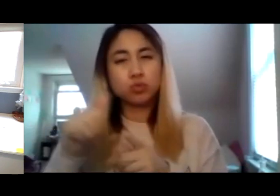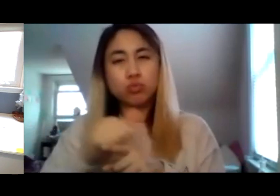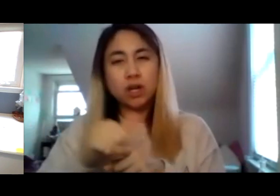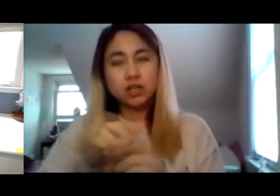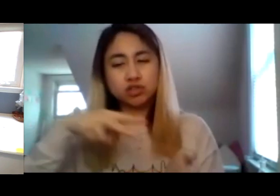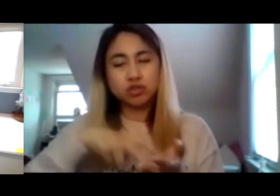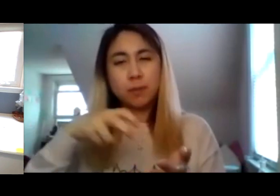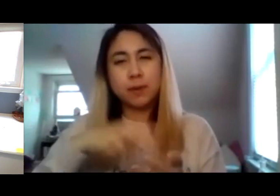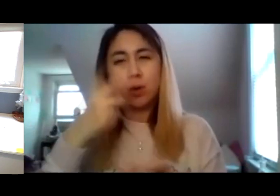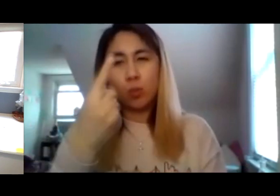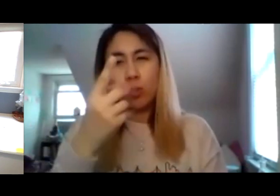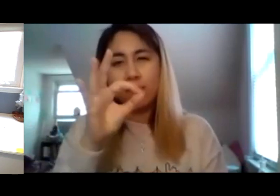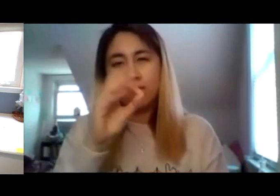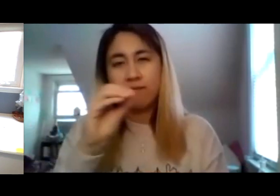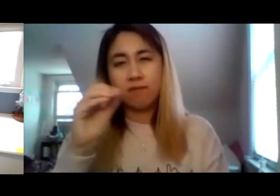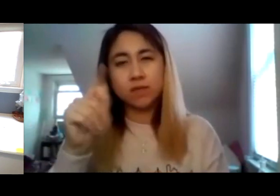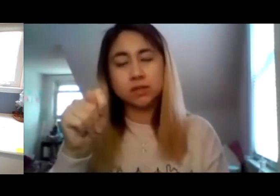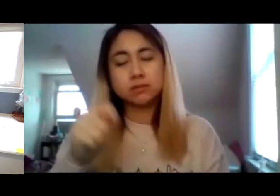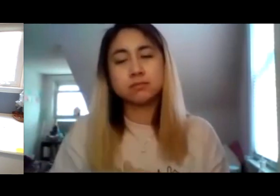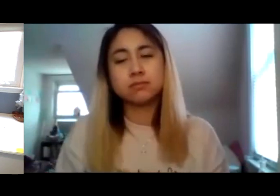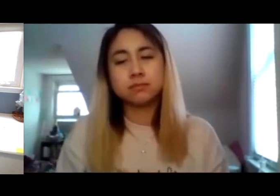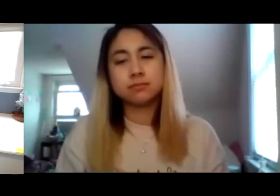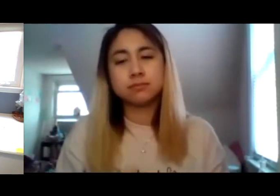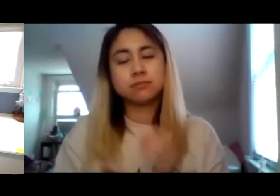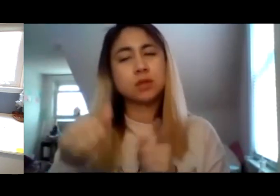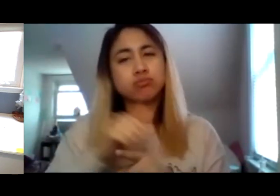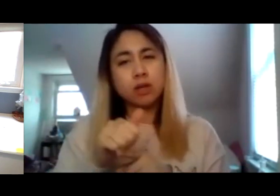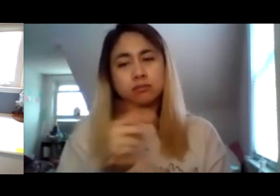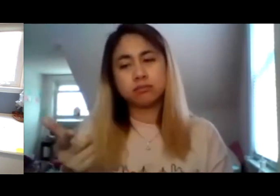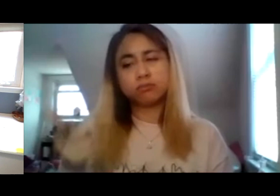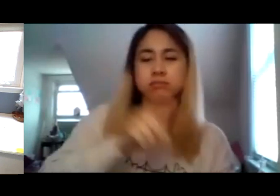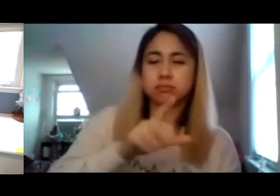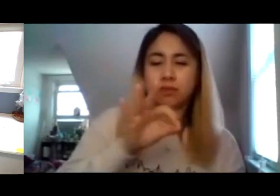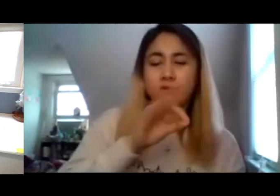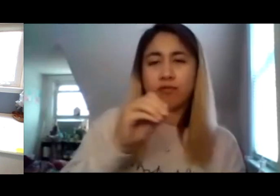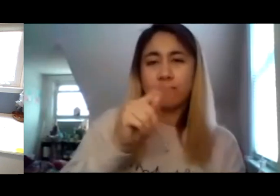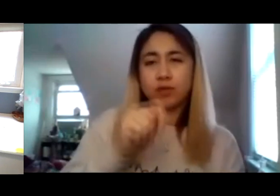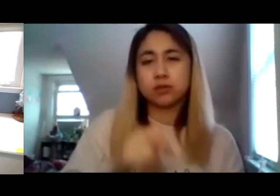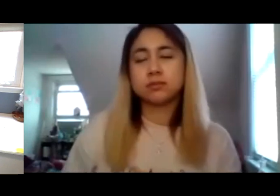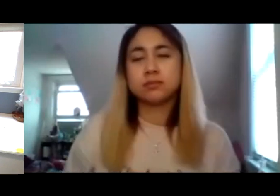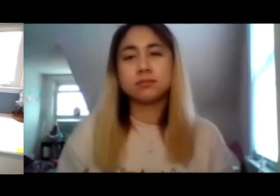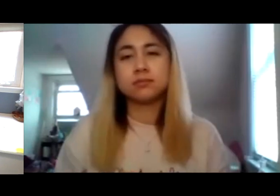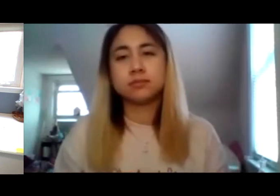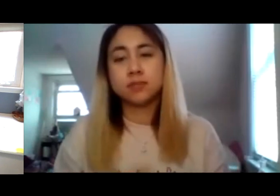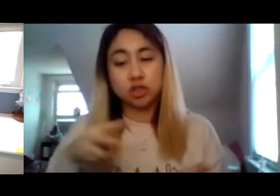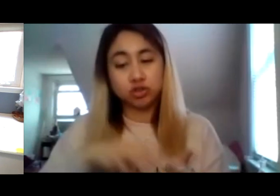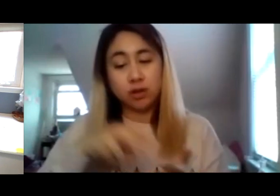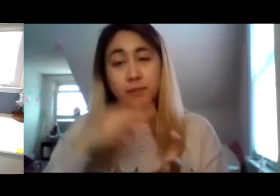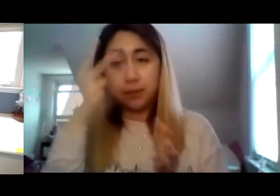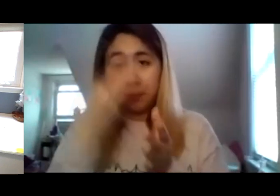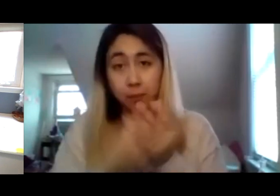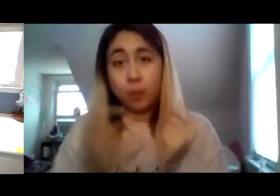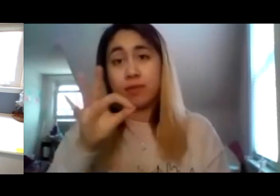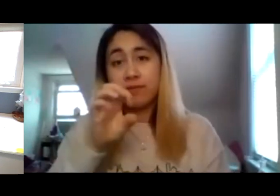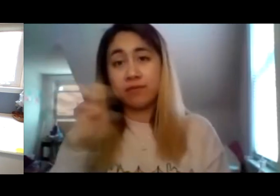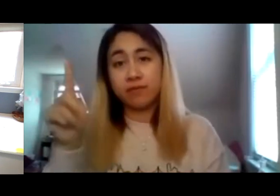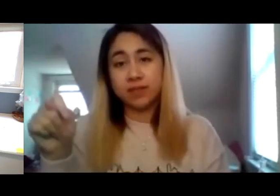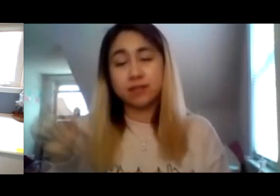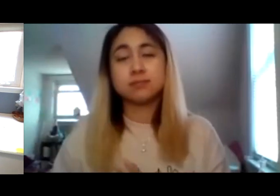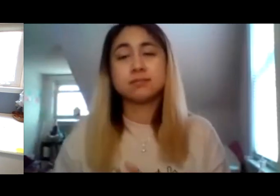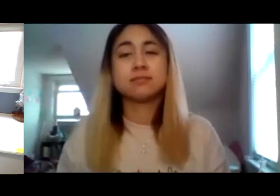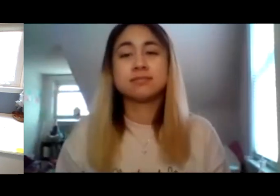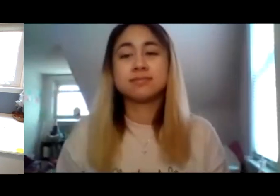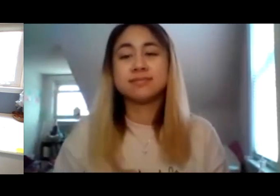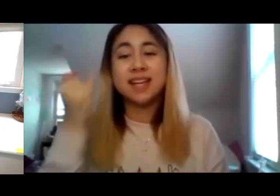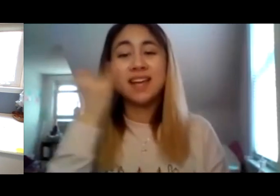one foot, jumping on another foot, jumping with both feet. If you could get your